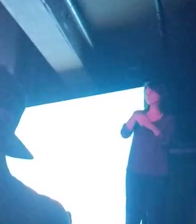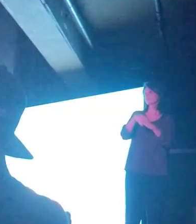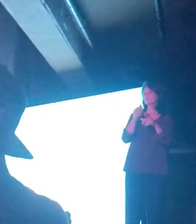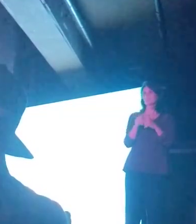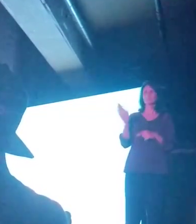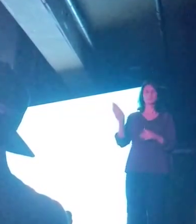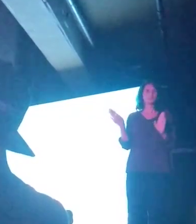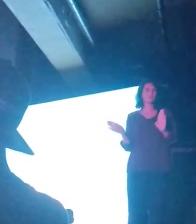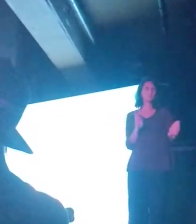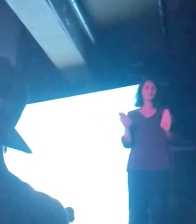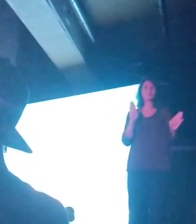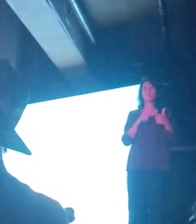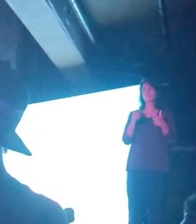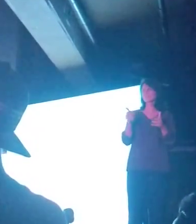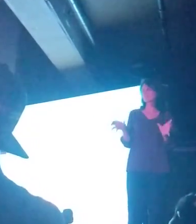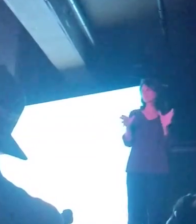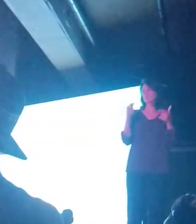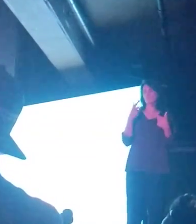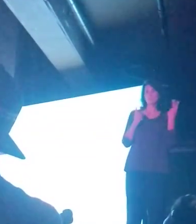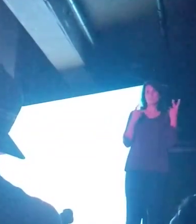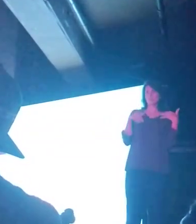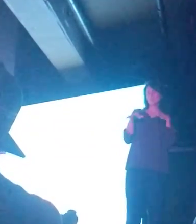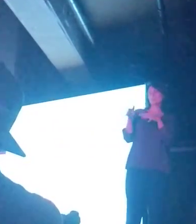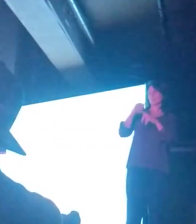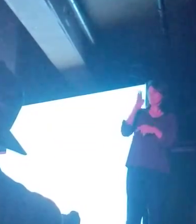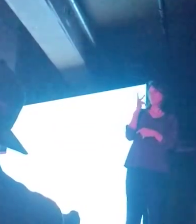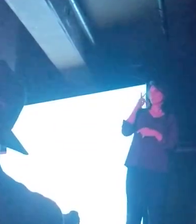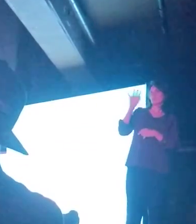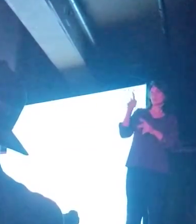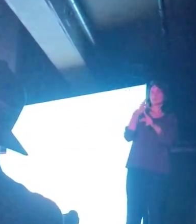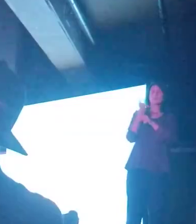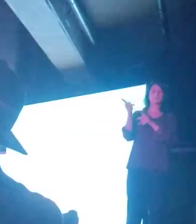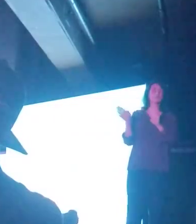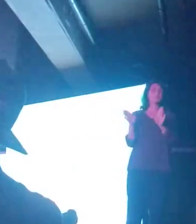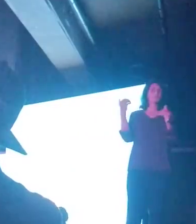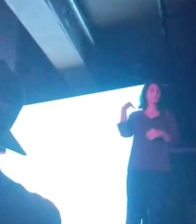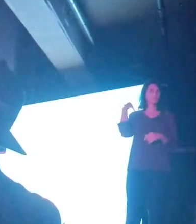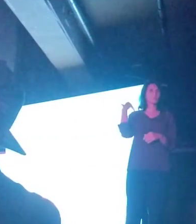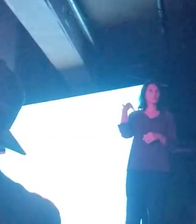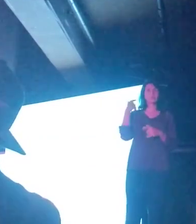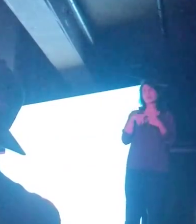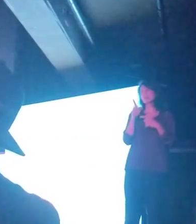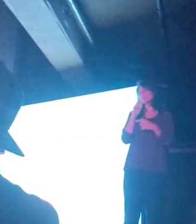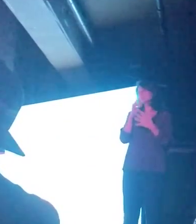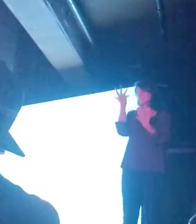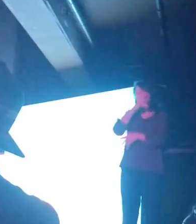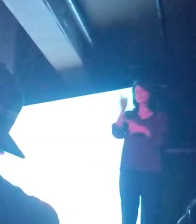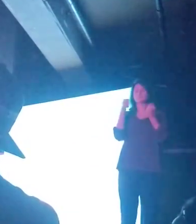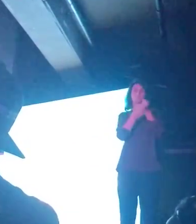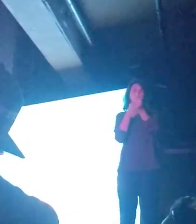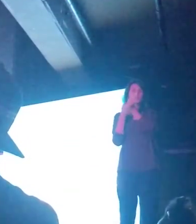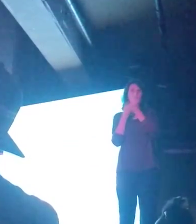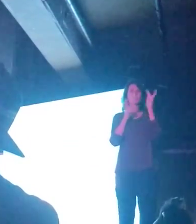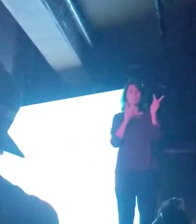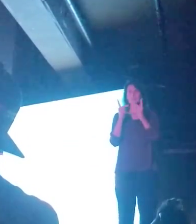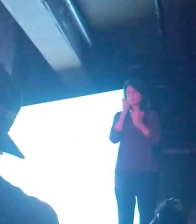behavior that we had never seen before, and has given unfortunate support to people who are now